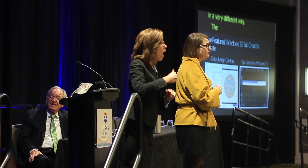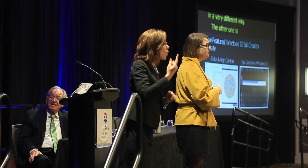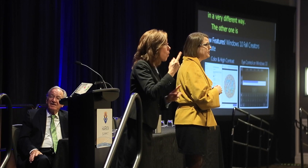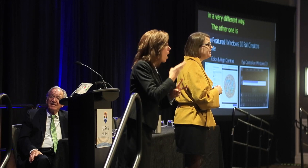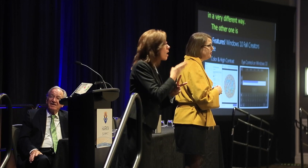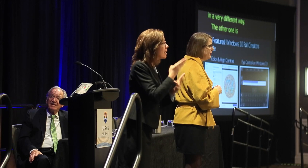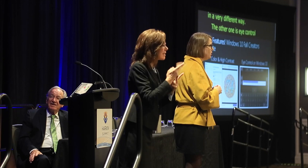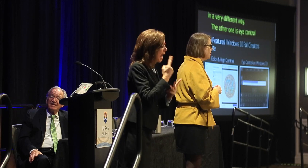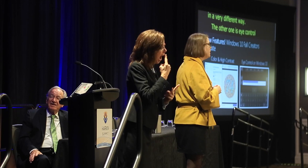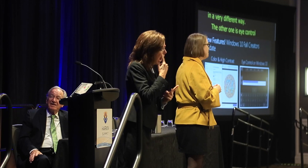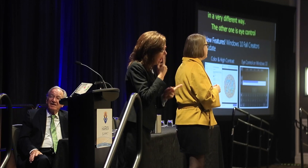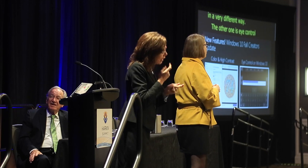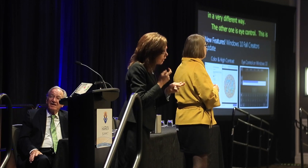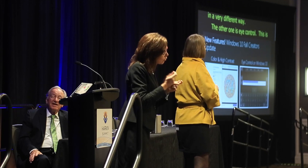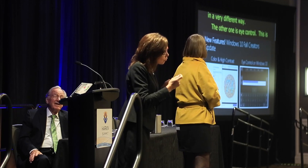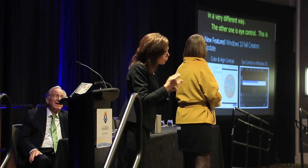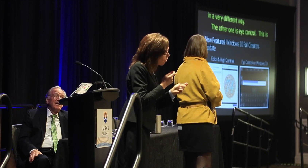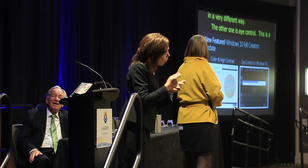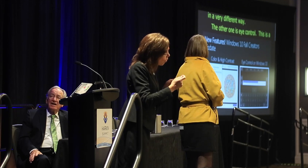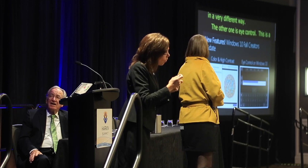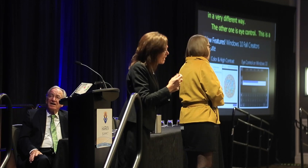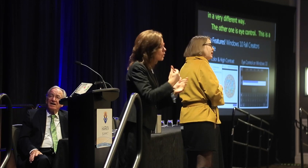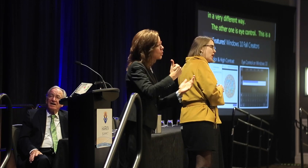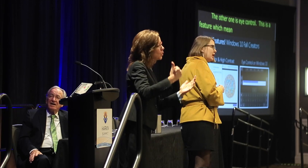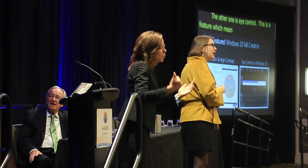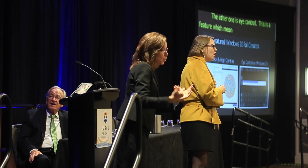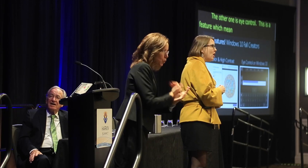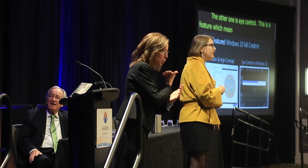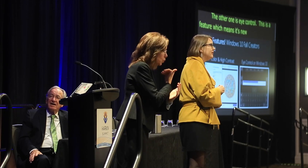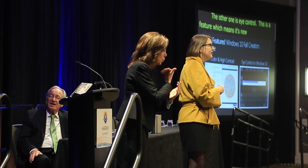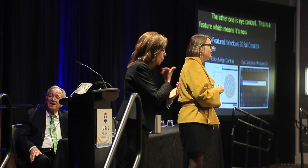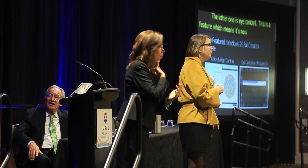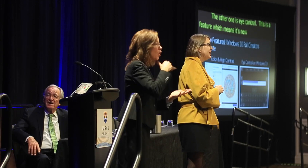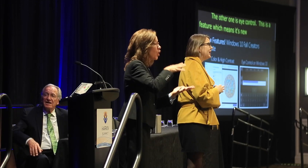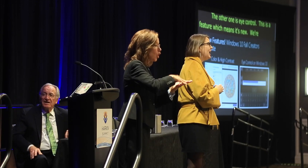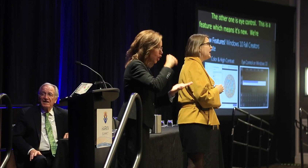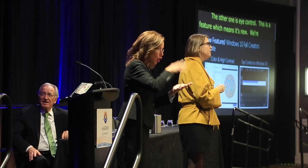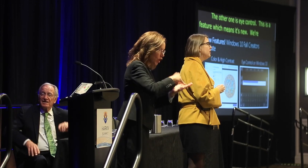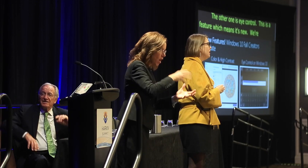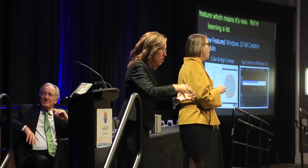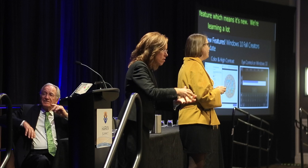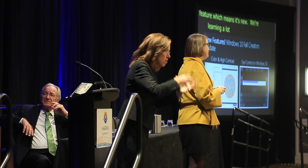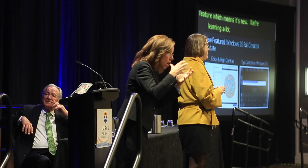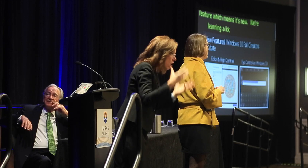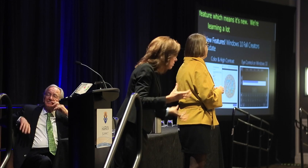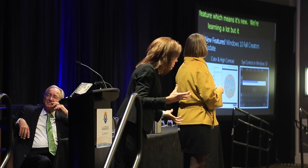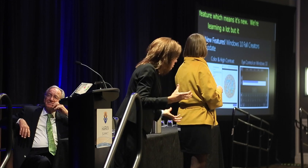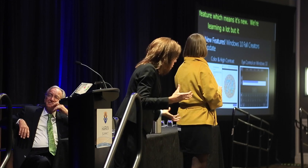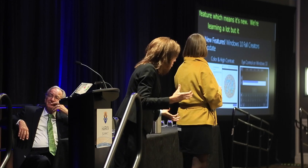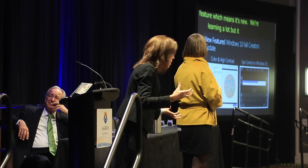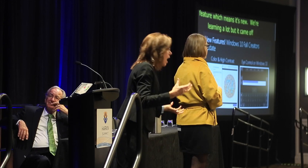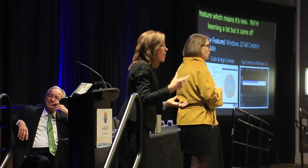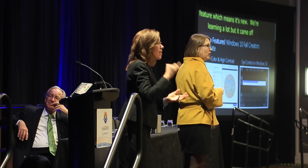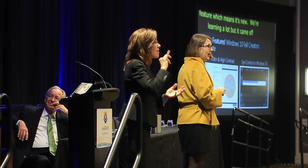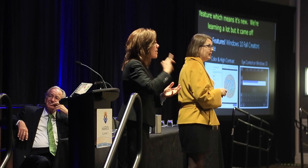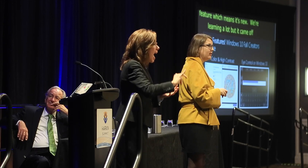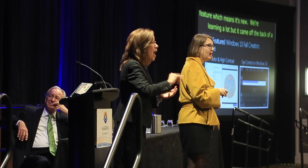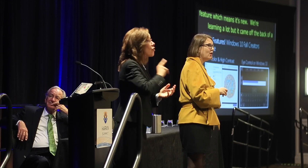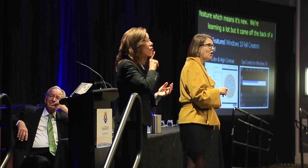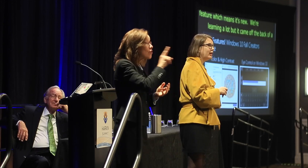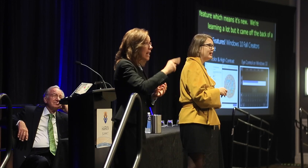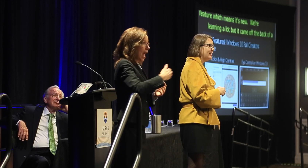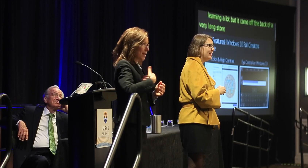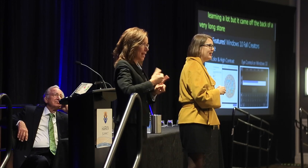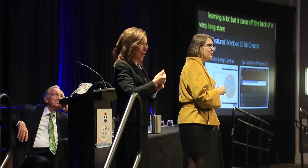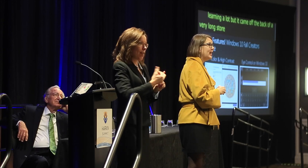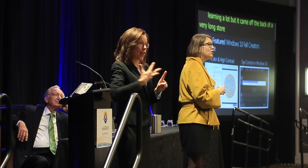control. This is a beta feature, which means that it's new, and we're learning a lot, but it came off the back of a very long story and